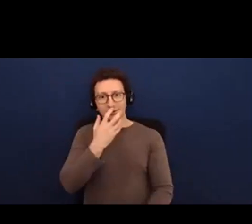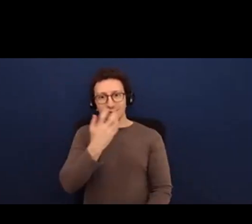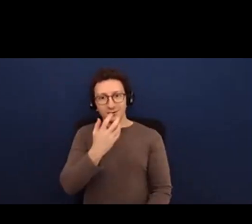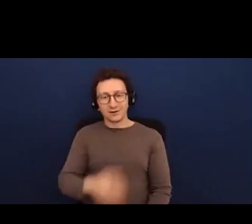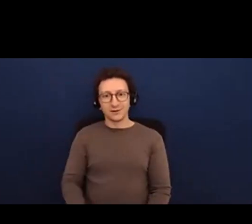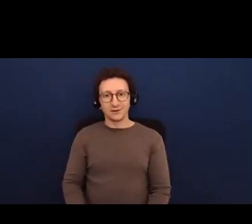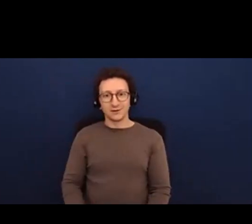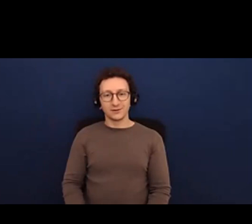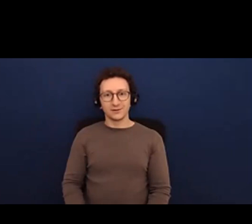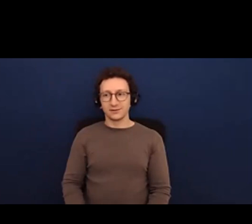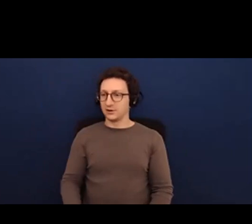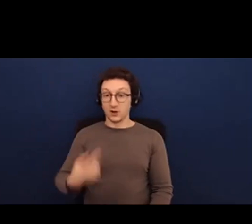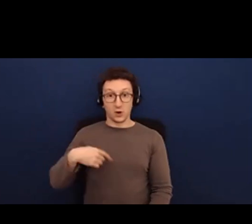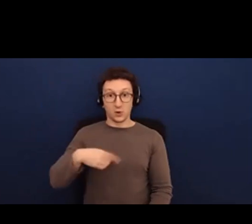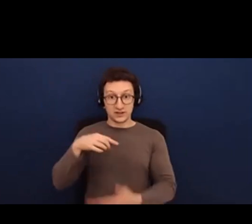instructive for us.